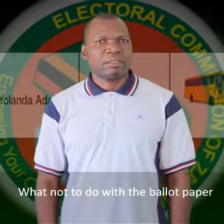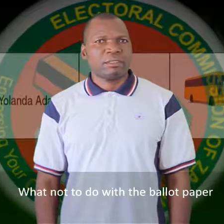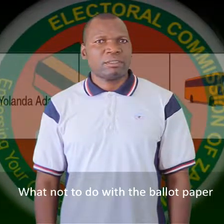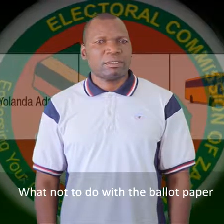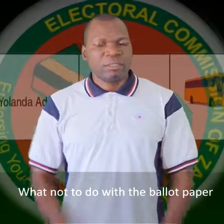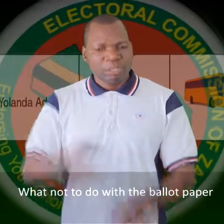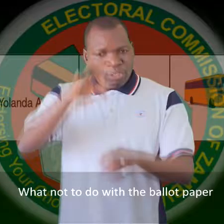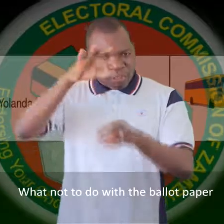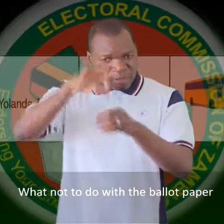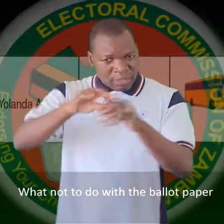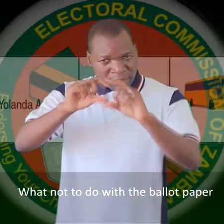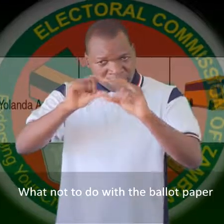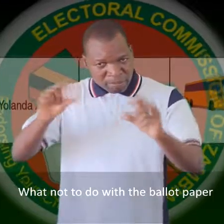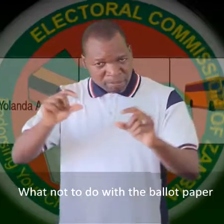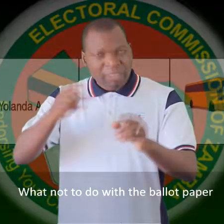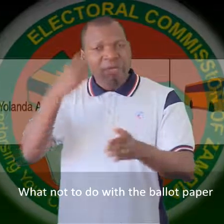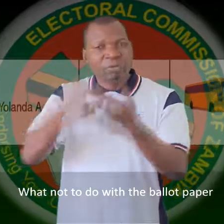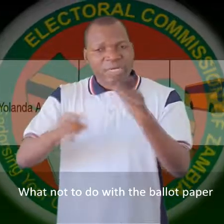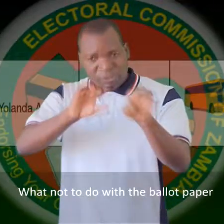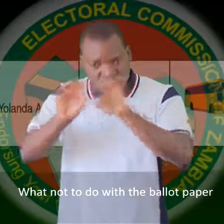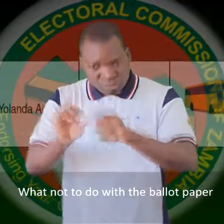What not to do with the ballot paper.